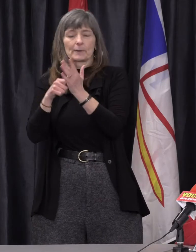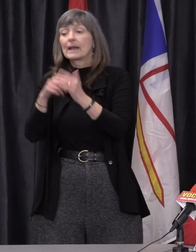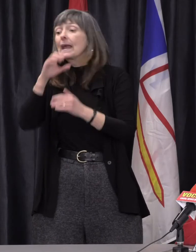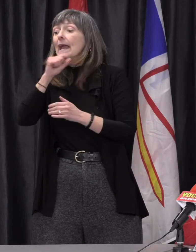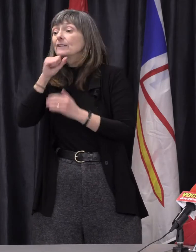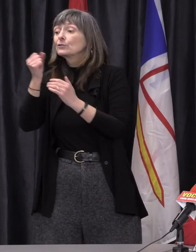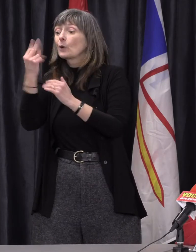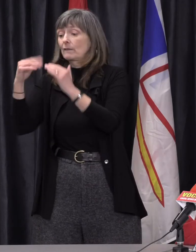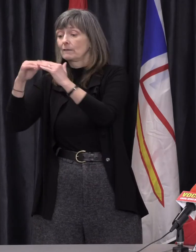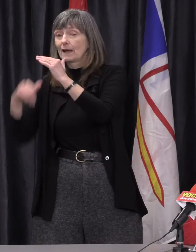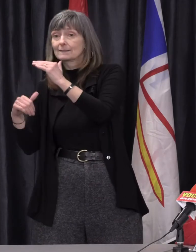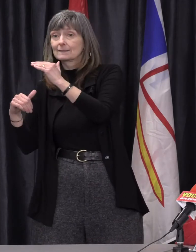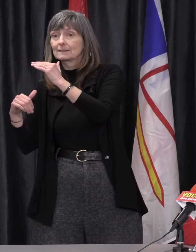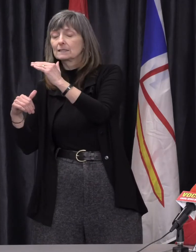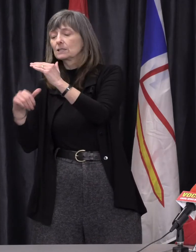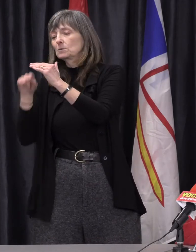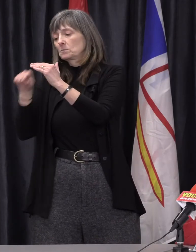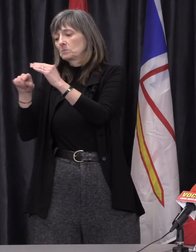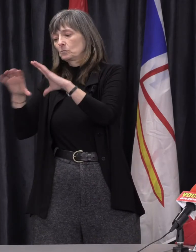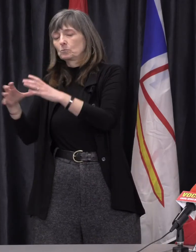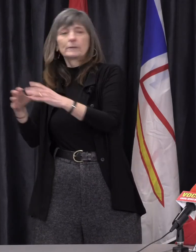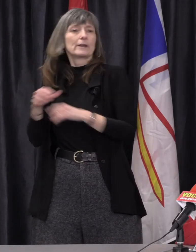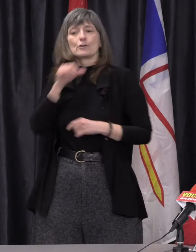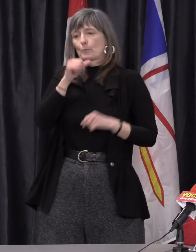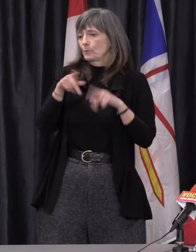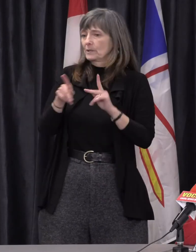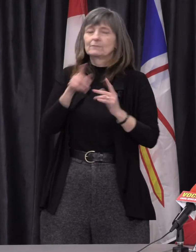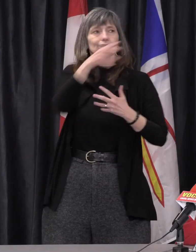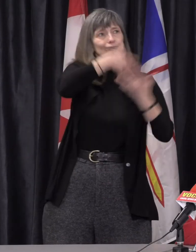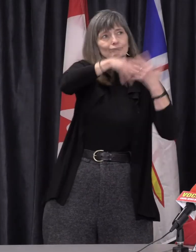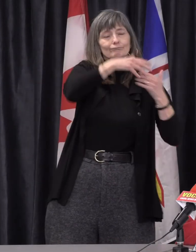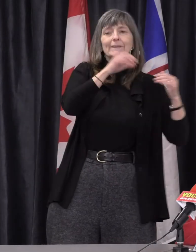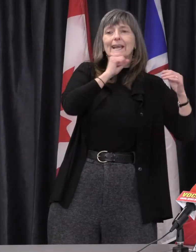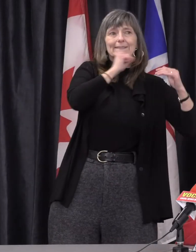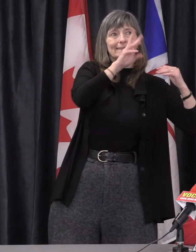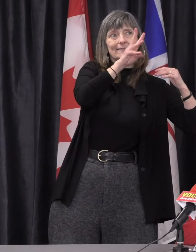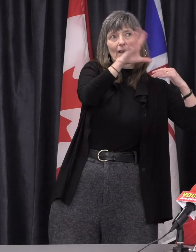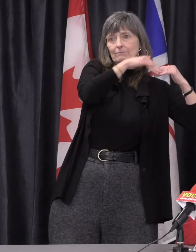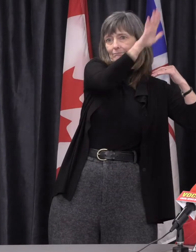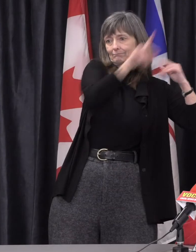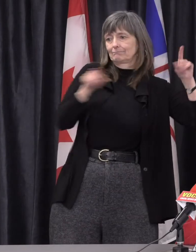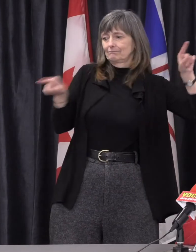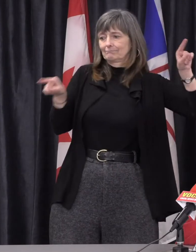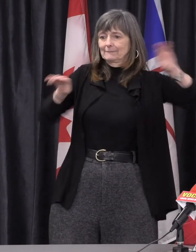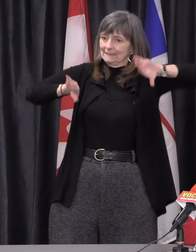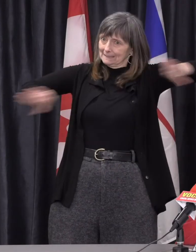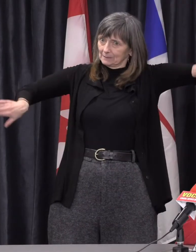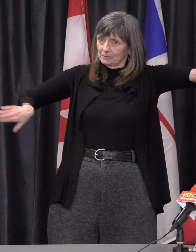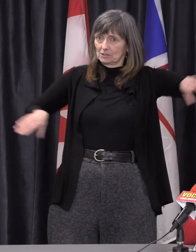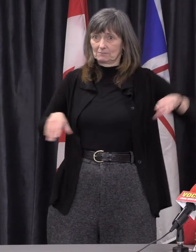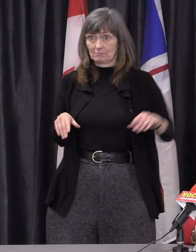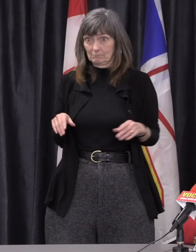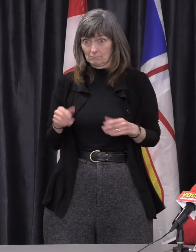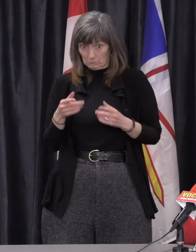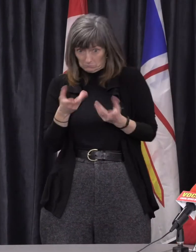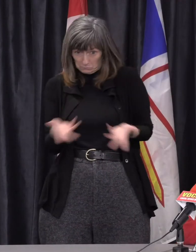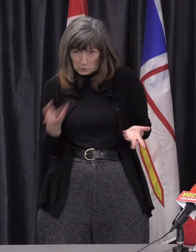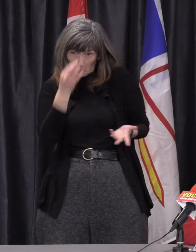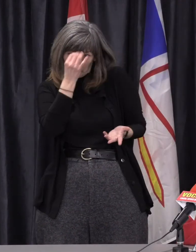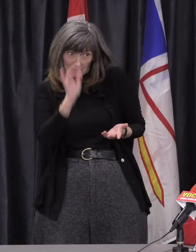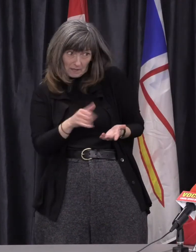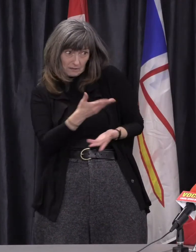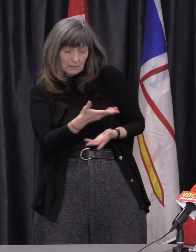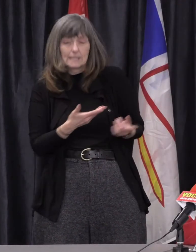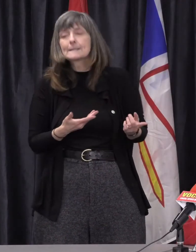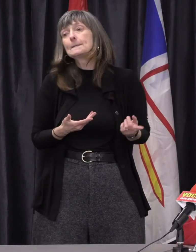the age of 65. Is this an approach we should be looking at doing? So those, certainly we would recommend, as we move forward, we're